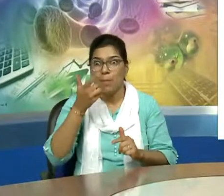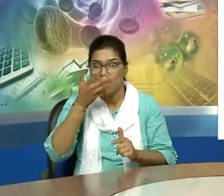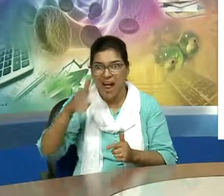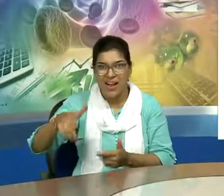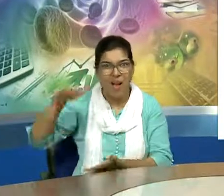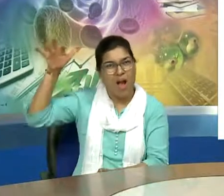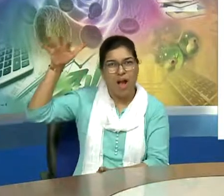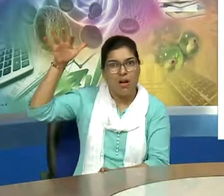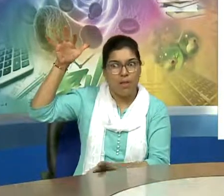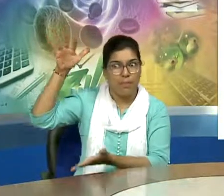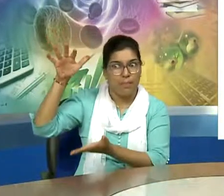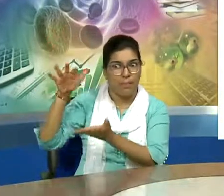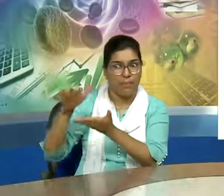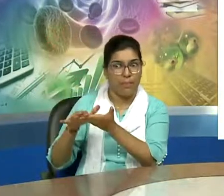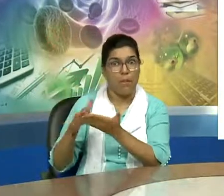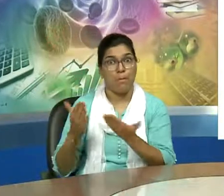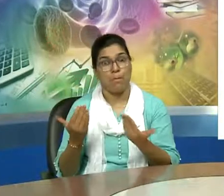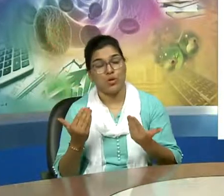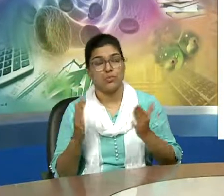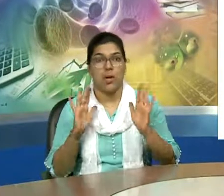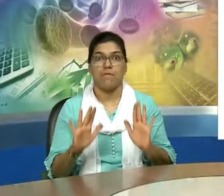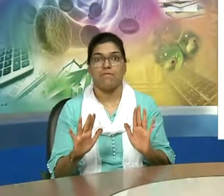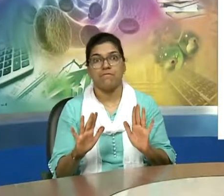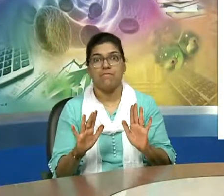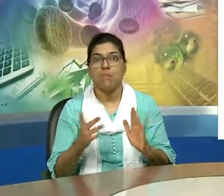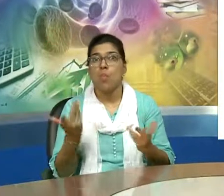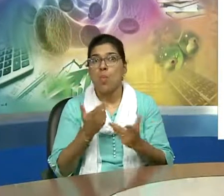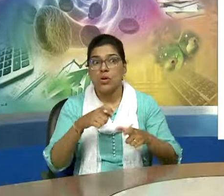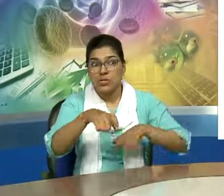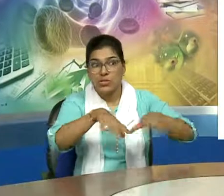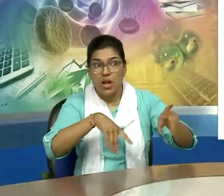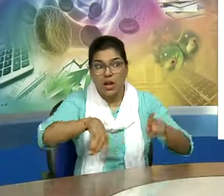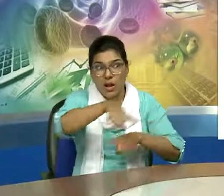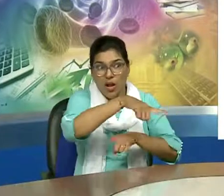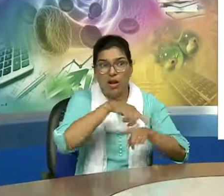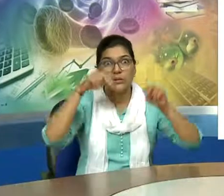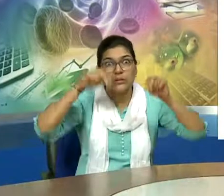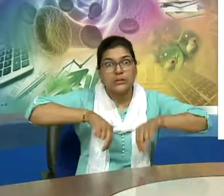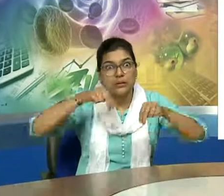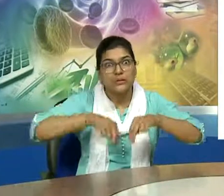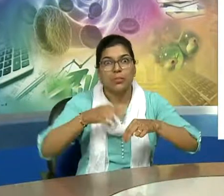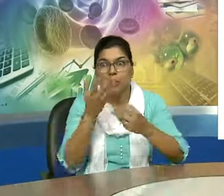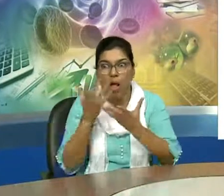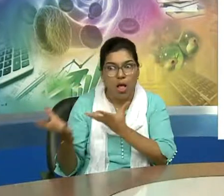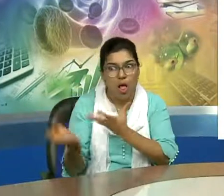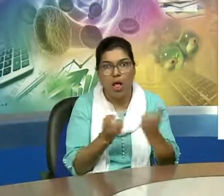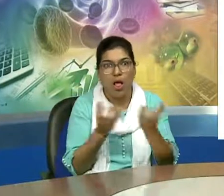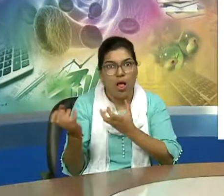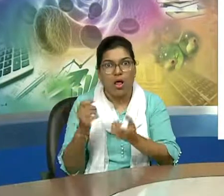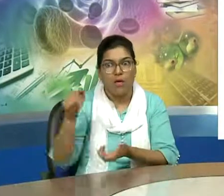And as a result, availability of water becomes more and more